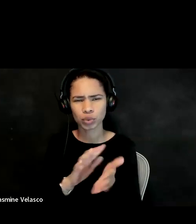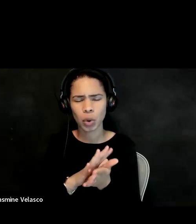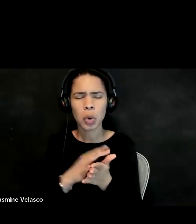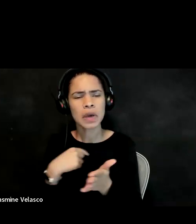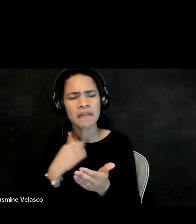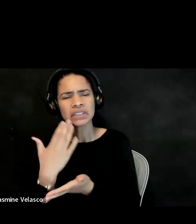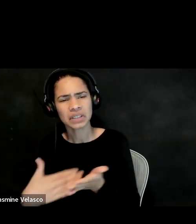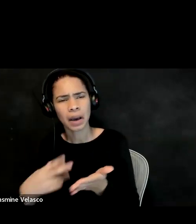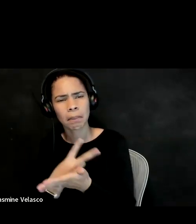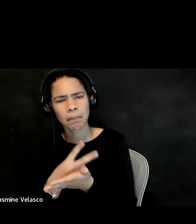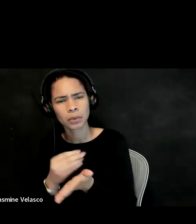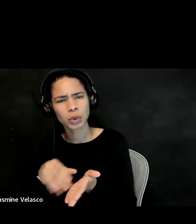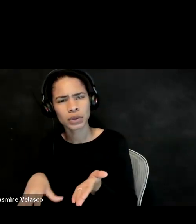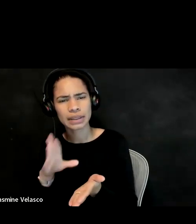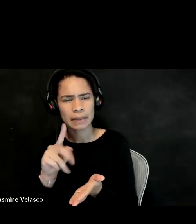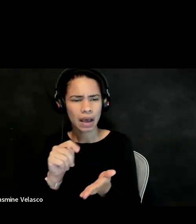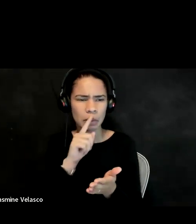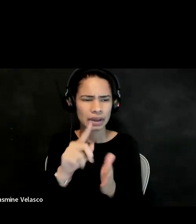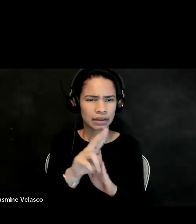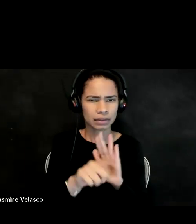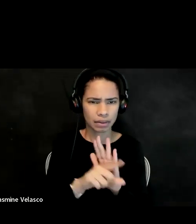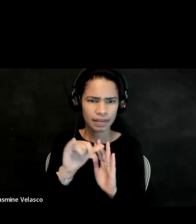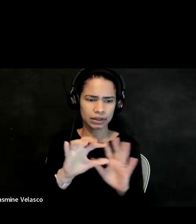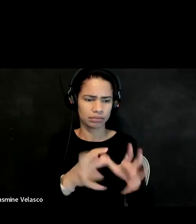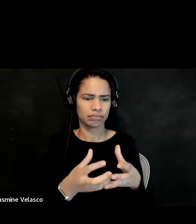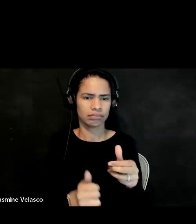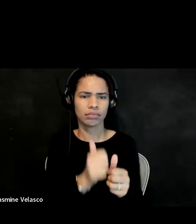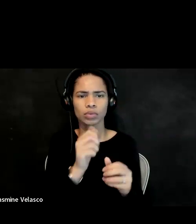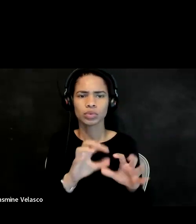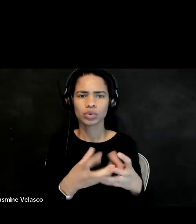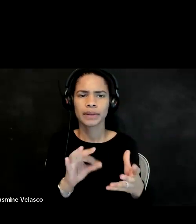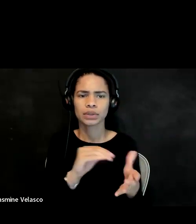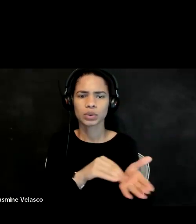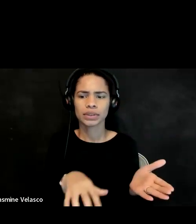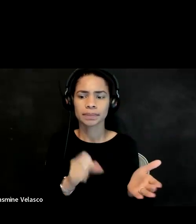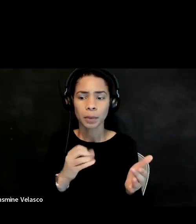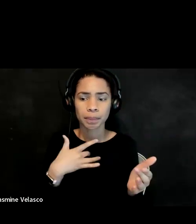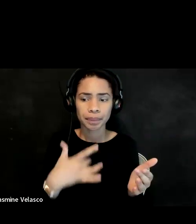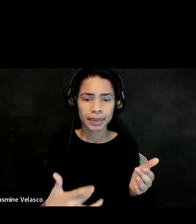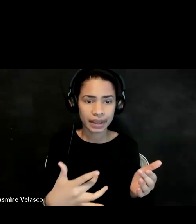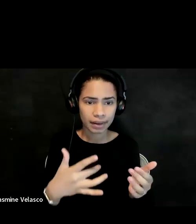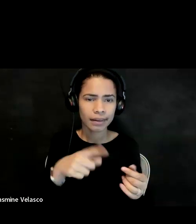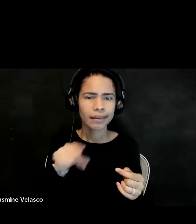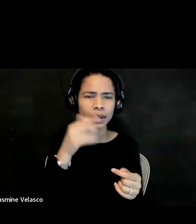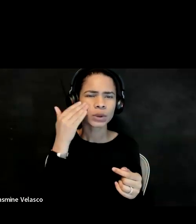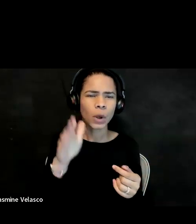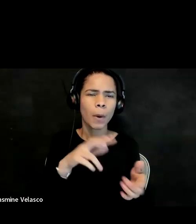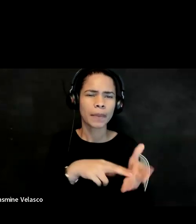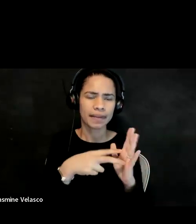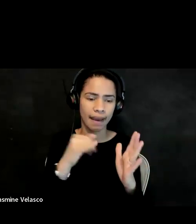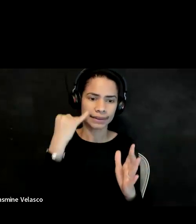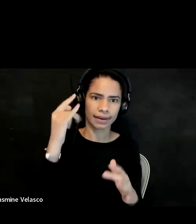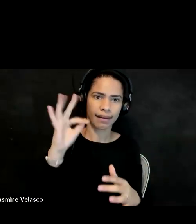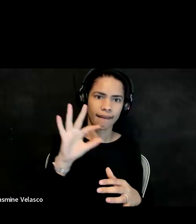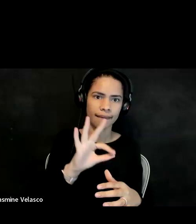too, and that's the primary body of students we are working with. So they are usually unfamiliar with the idea of a fellowship in the first place, right?